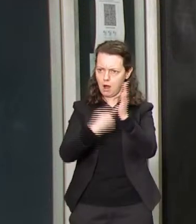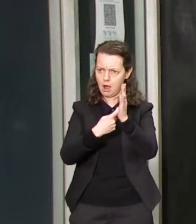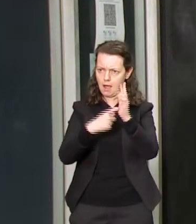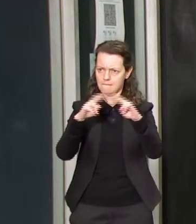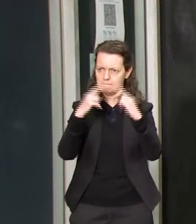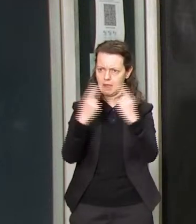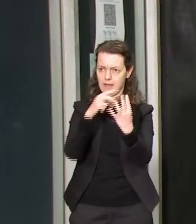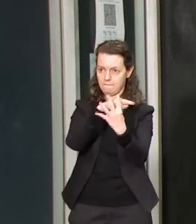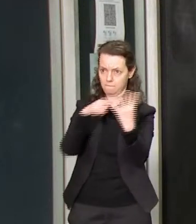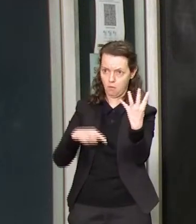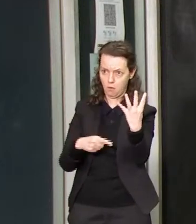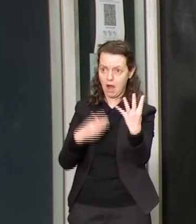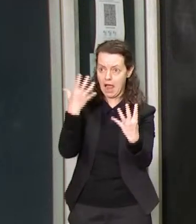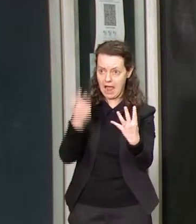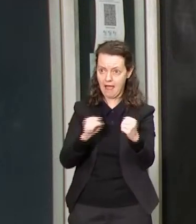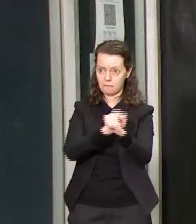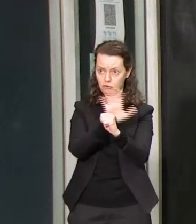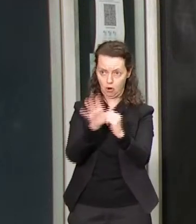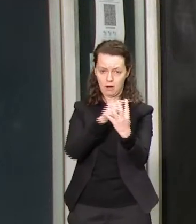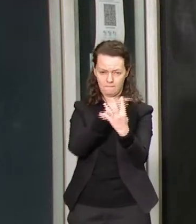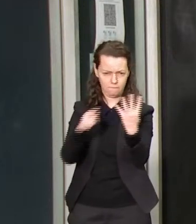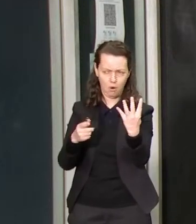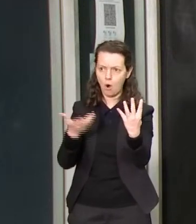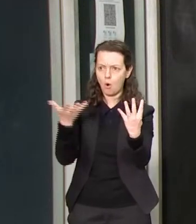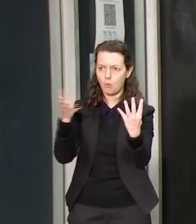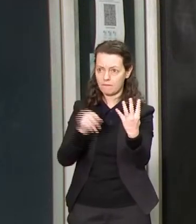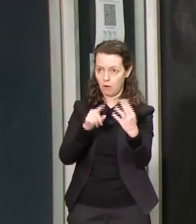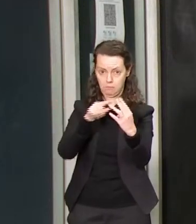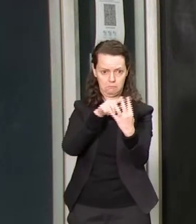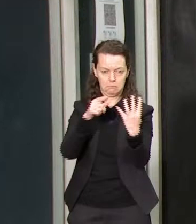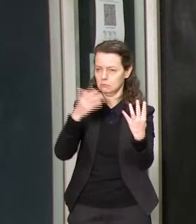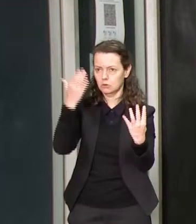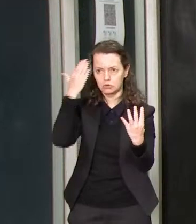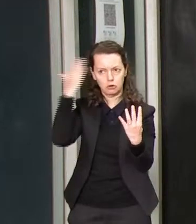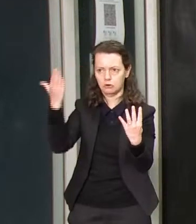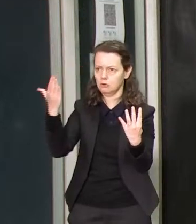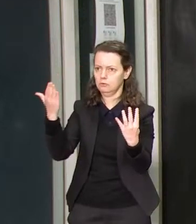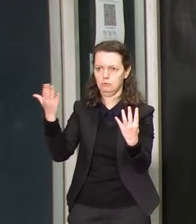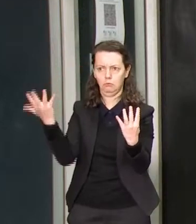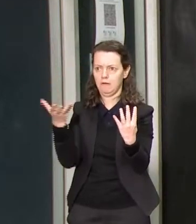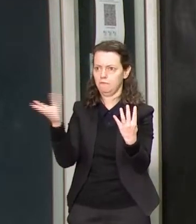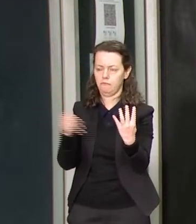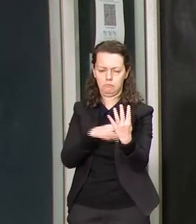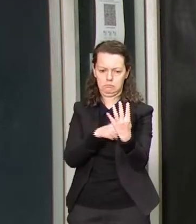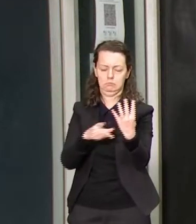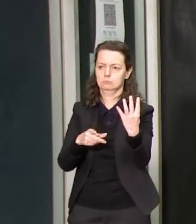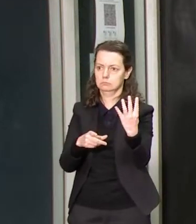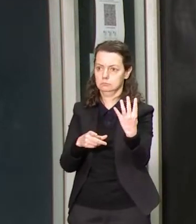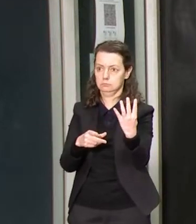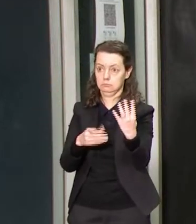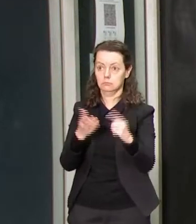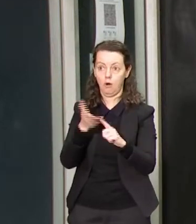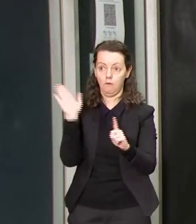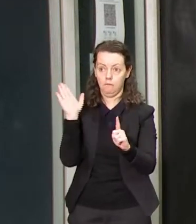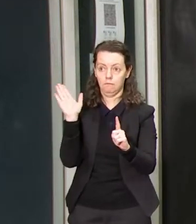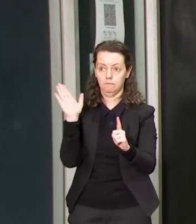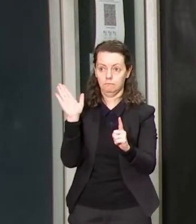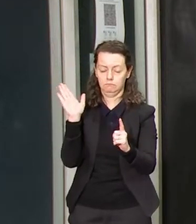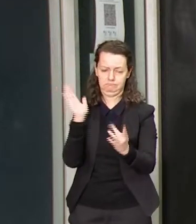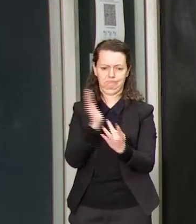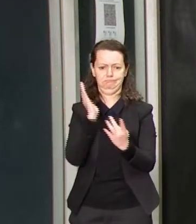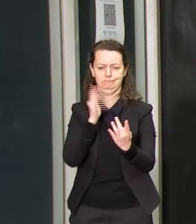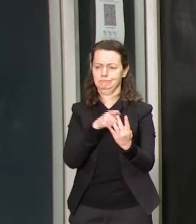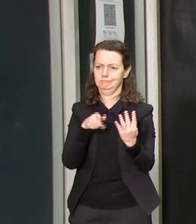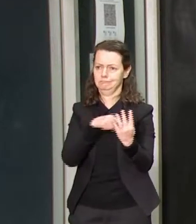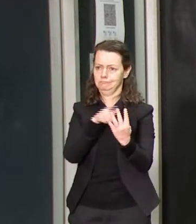positive. No clear acquisition source as yet. Obviously, in terms of managing those cases, their